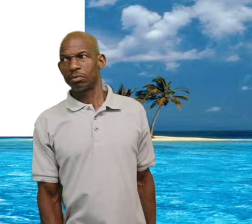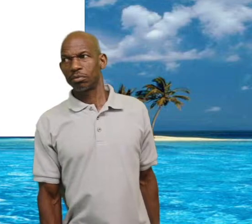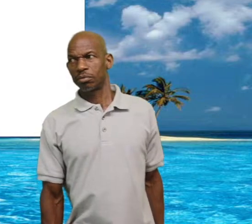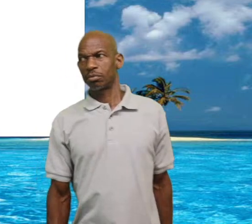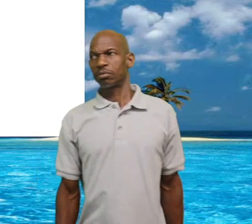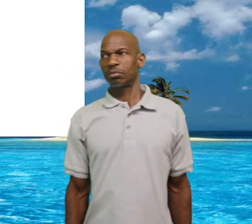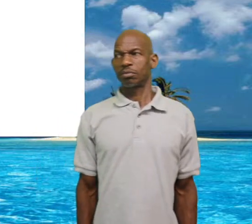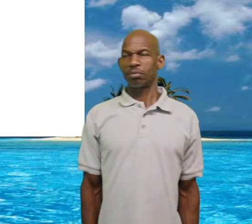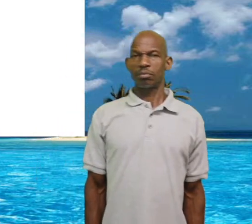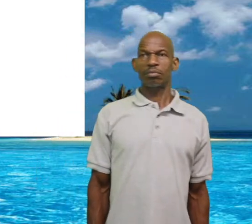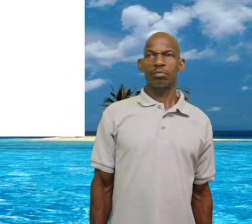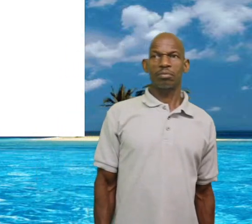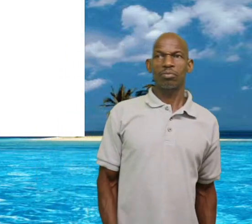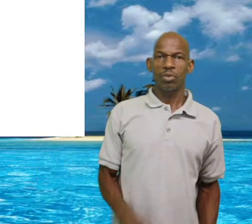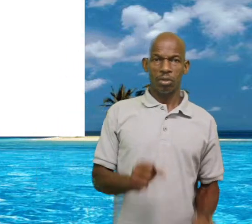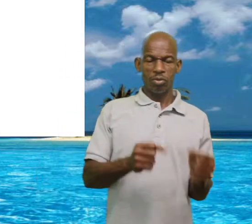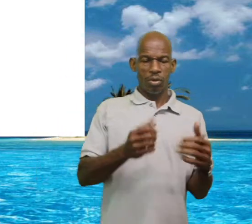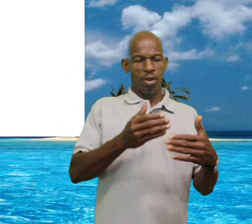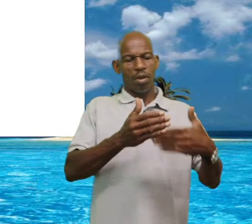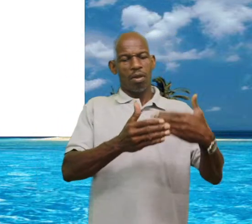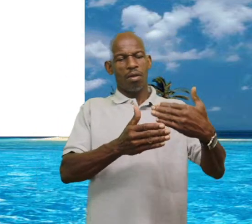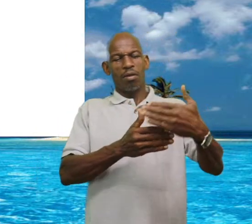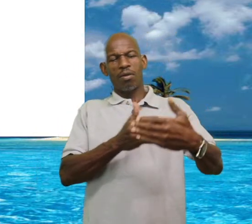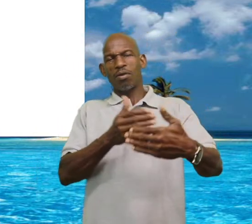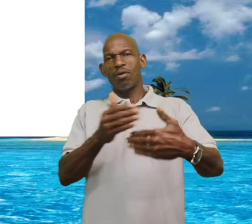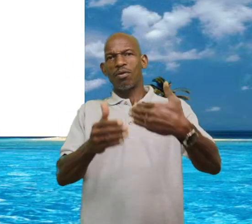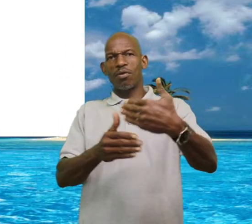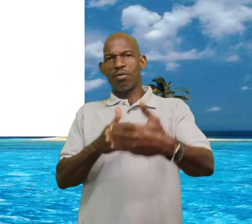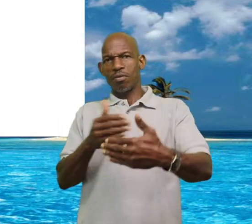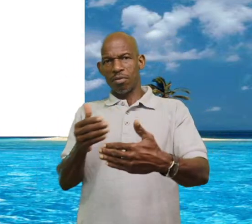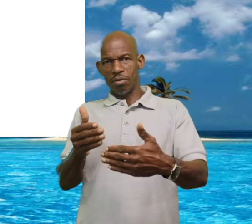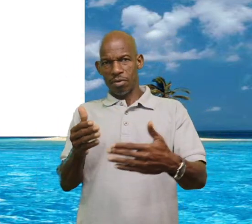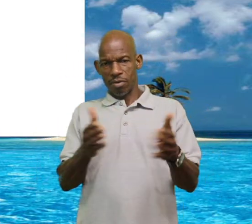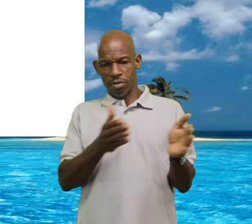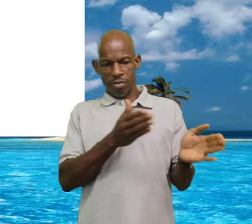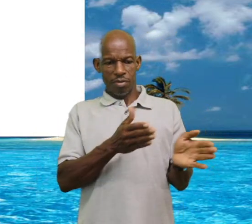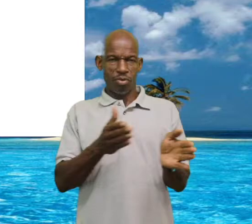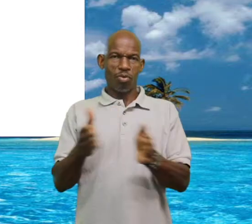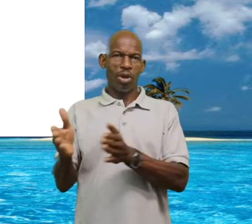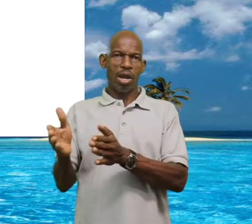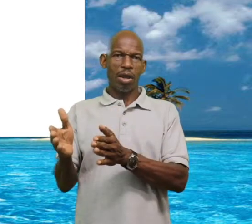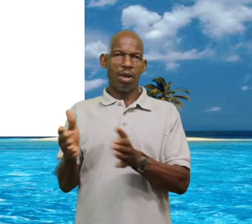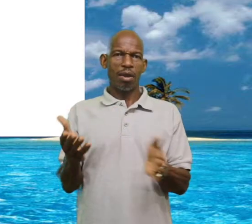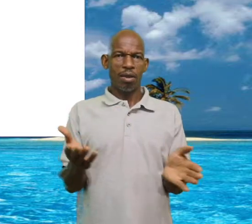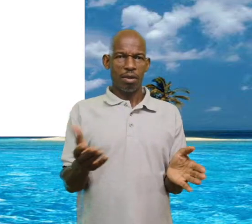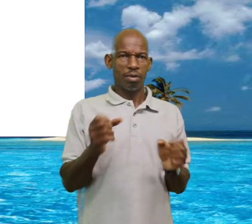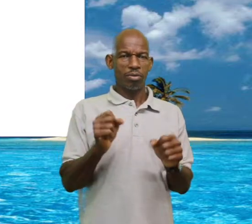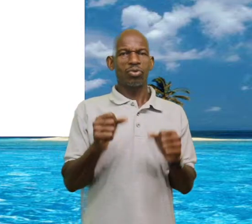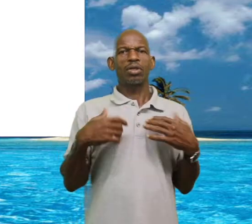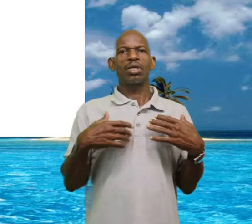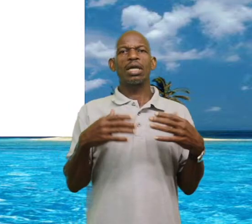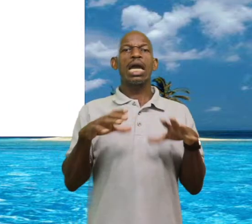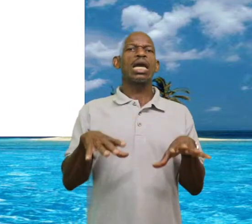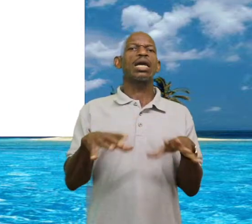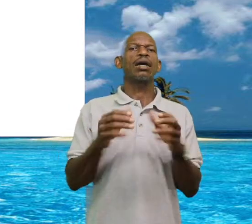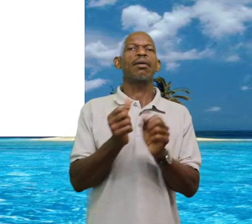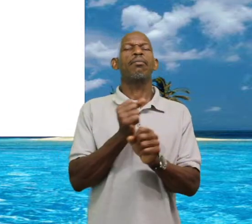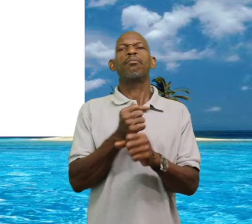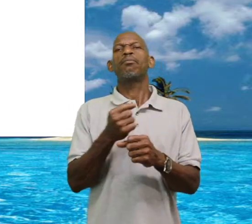So my order of sentence is what I just said. So we can make better sentences, and that is what we look